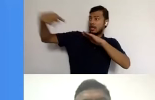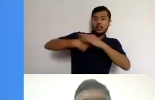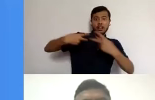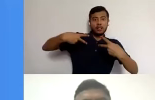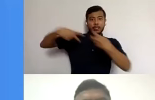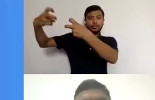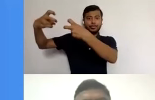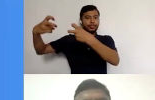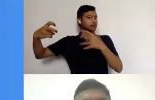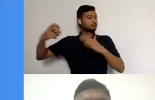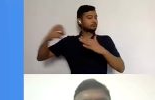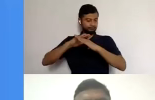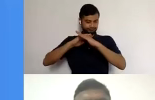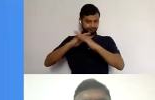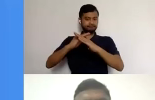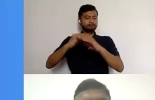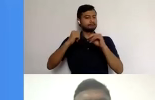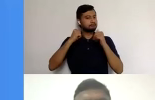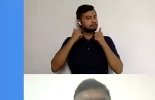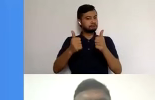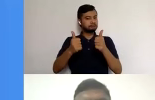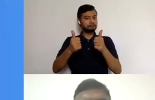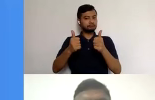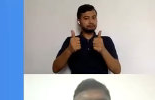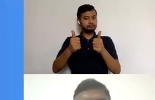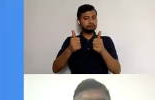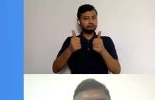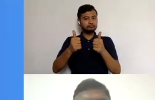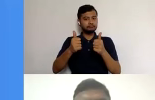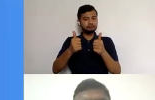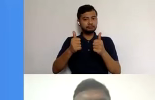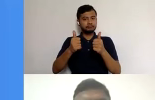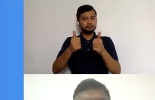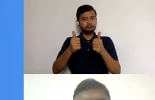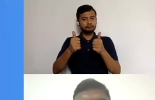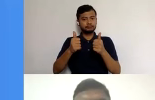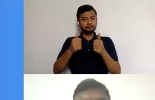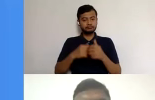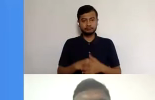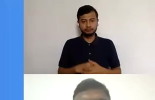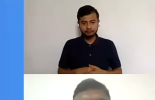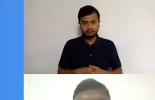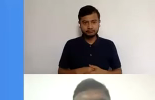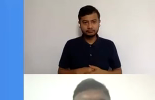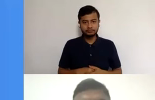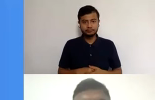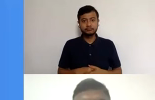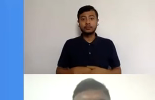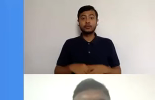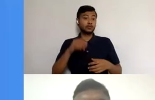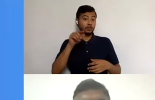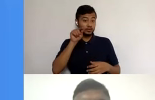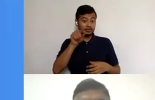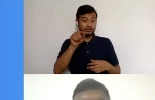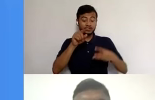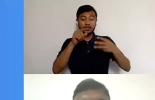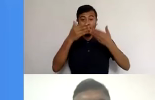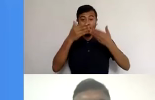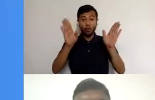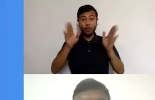to grow faster than is possible by direct agreements alone. There's three key elements to open roaming.